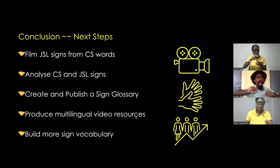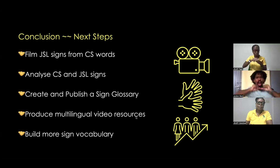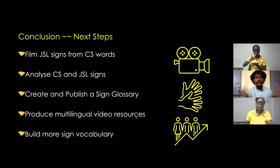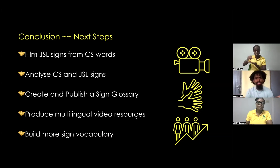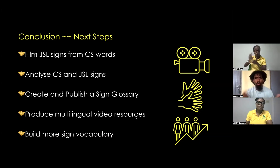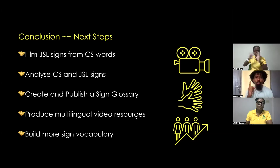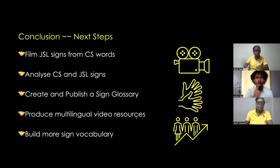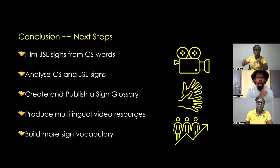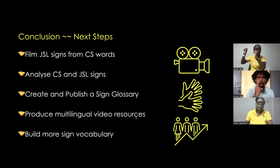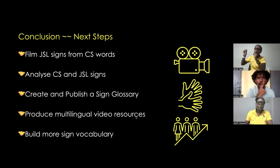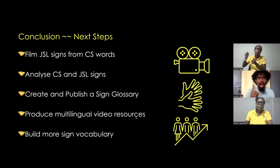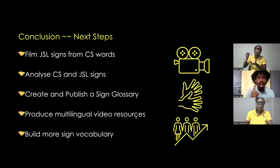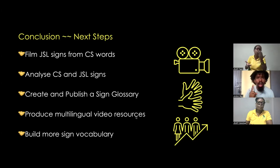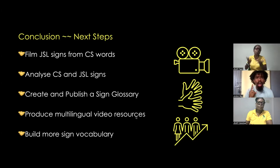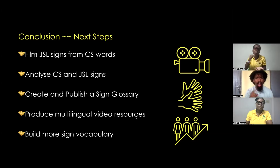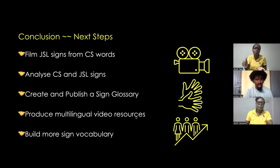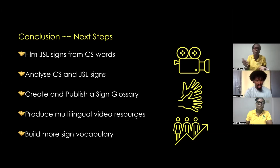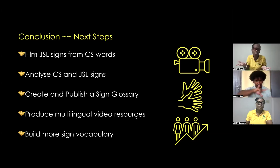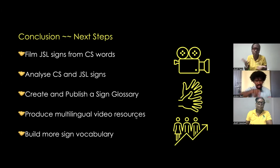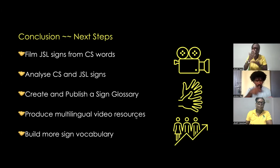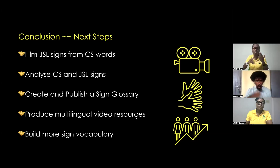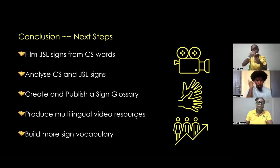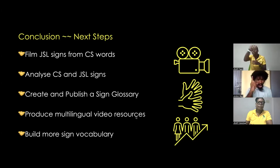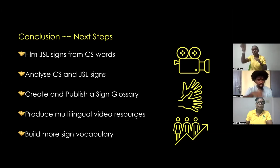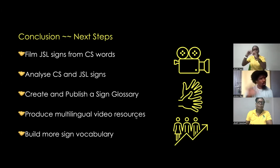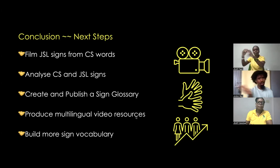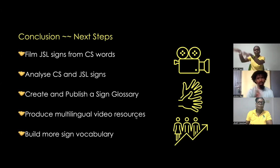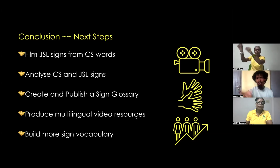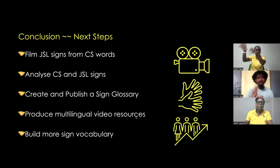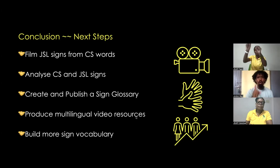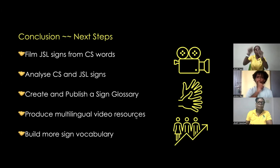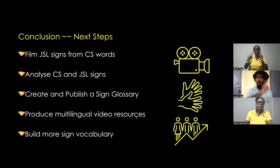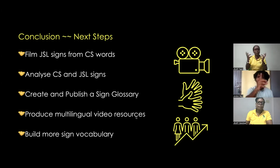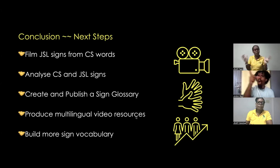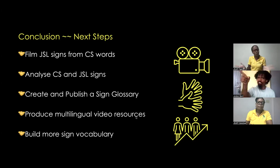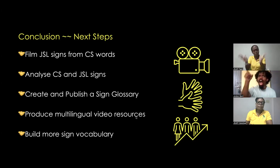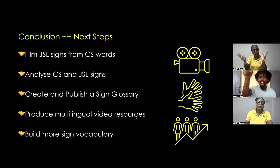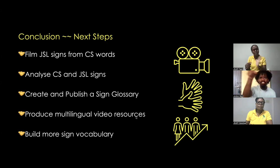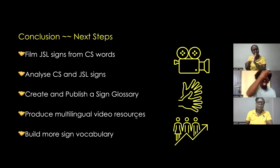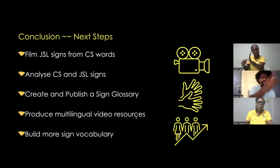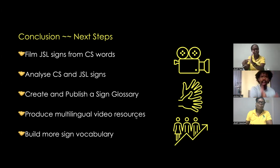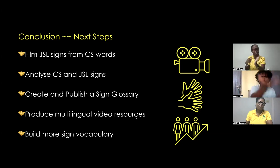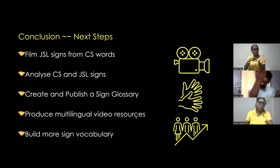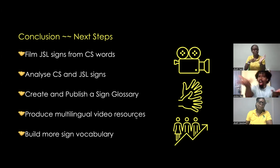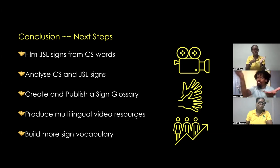resources for the deaf community. So, majority, we won't be the